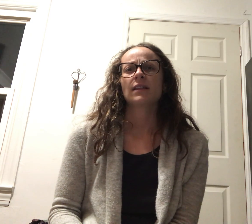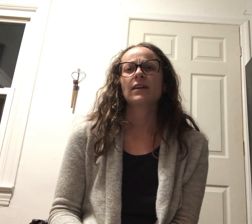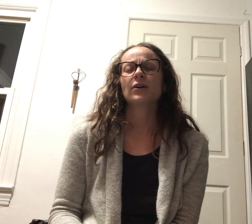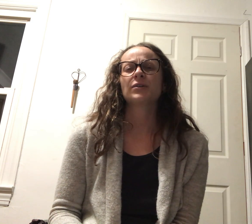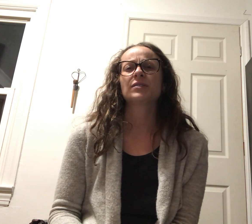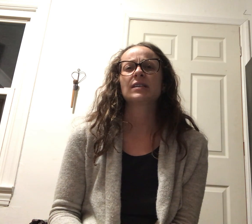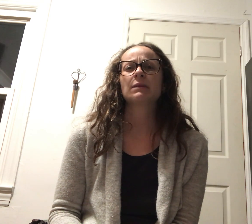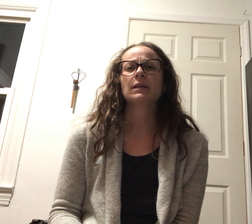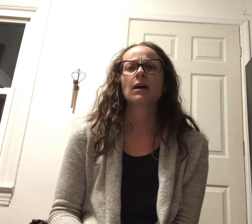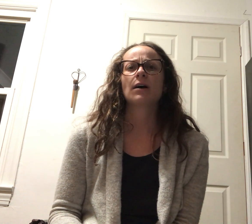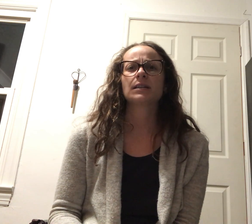They're cinnamon honey.